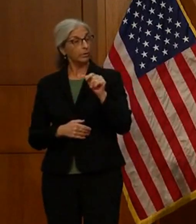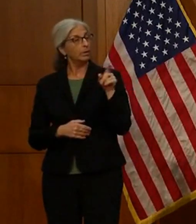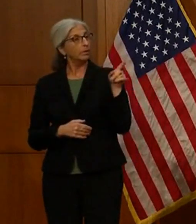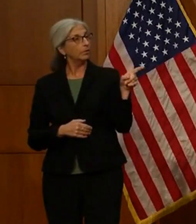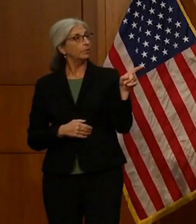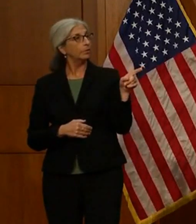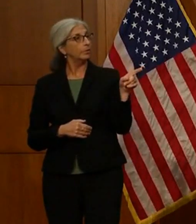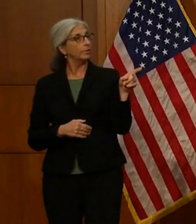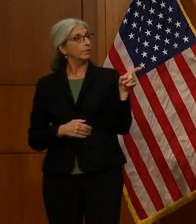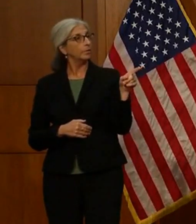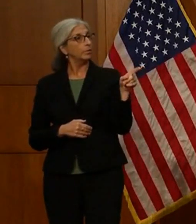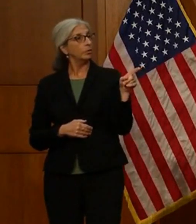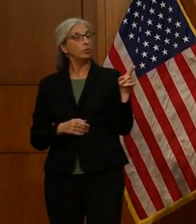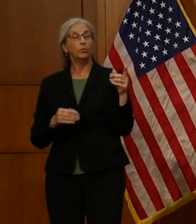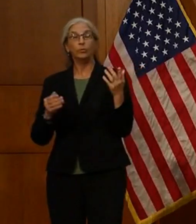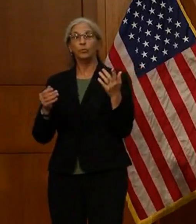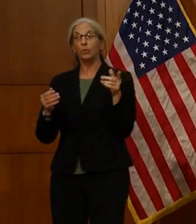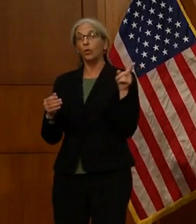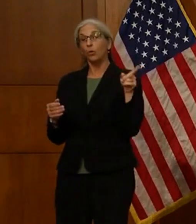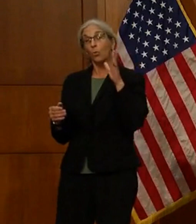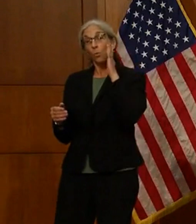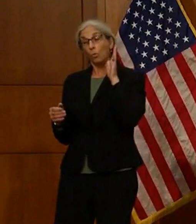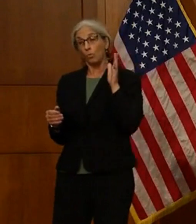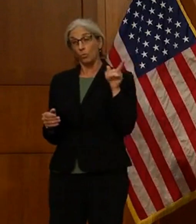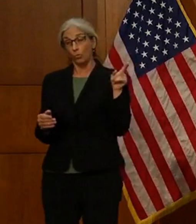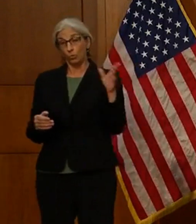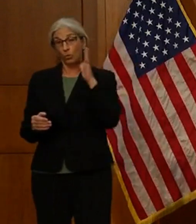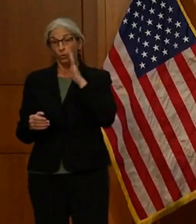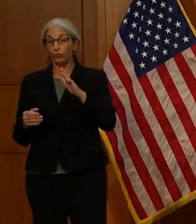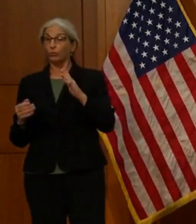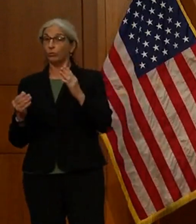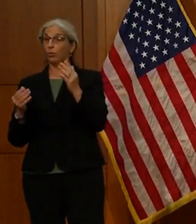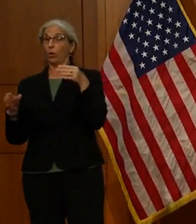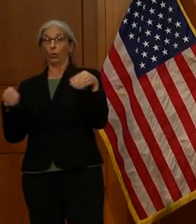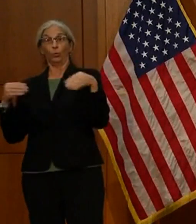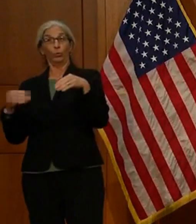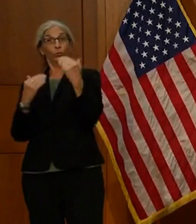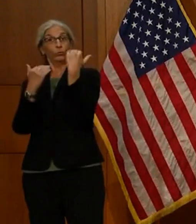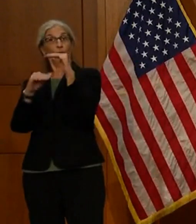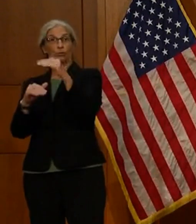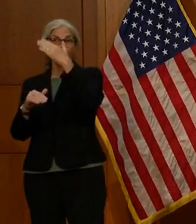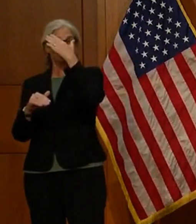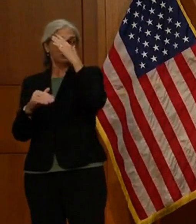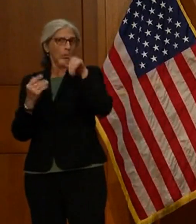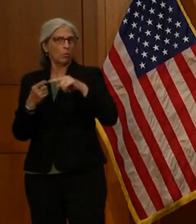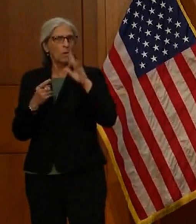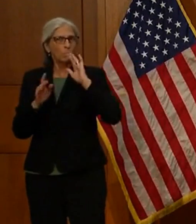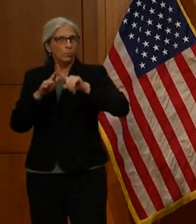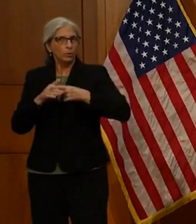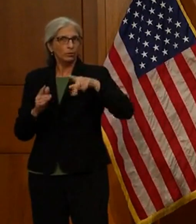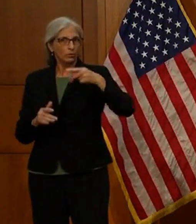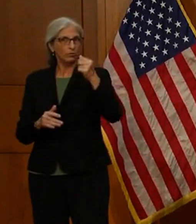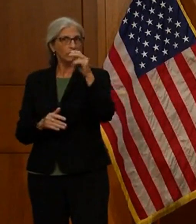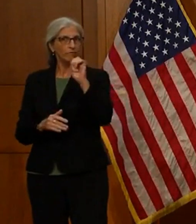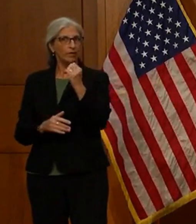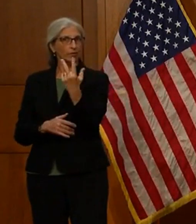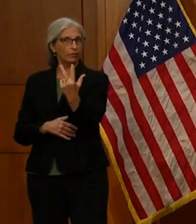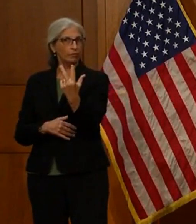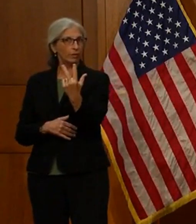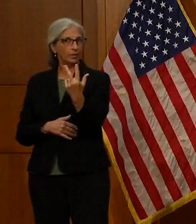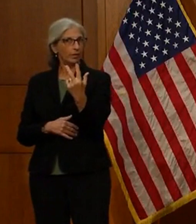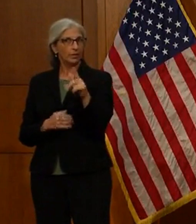whatever, is past phase 3 when we may see a further easing of restrictions? Any idea when we might go to that next step of